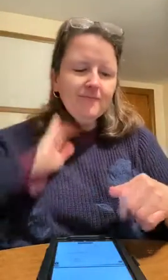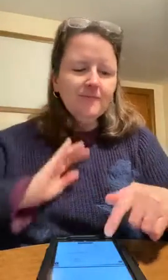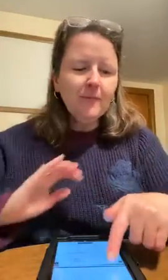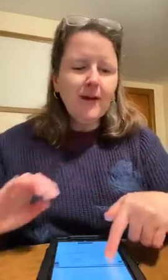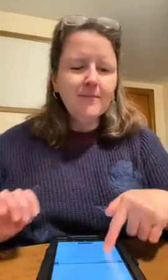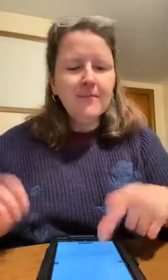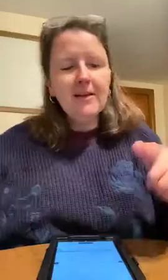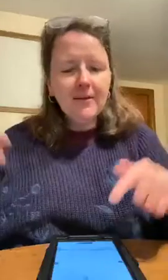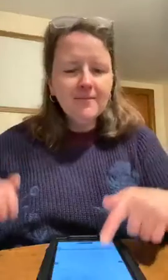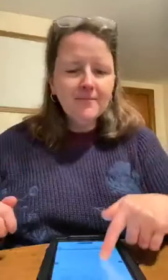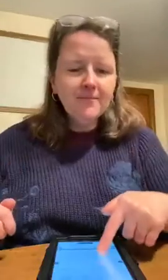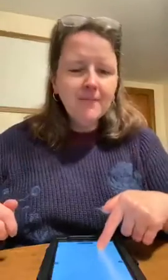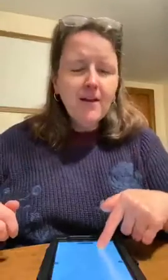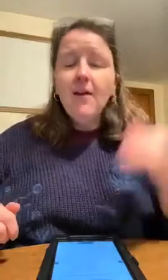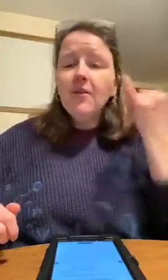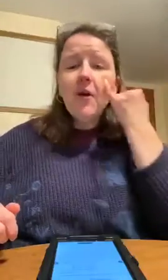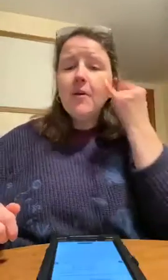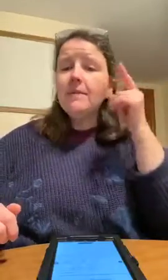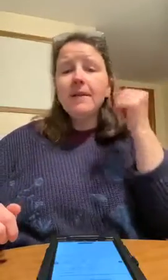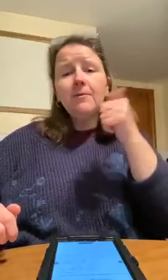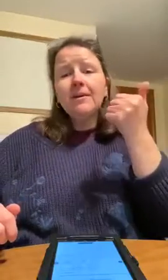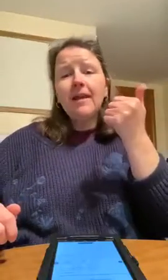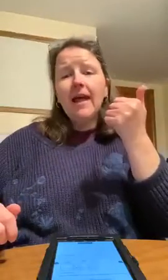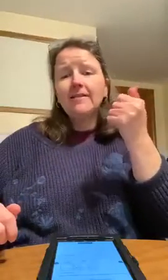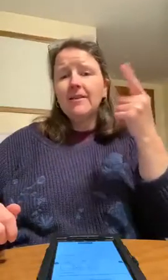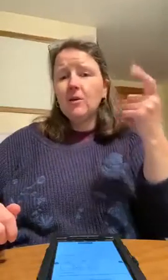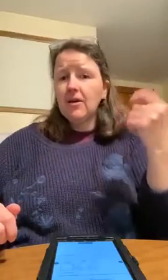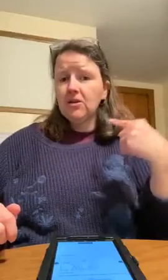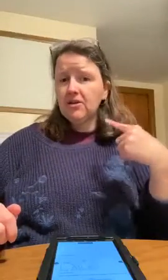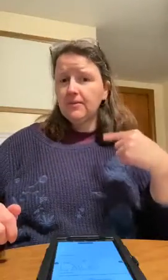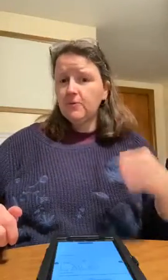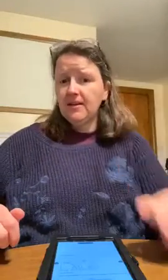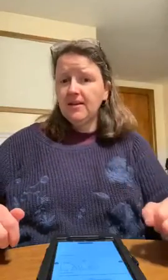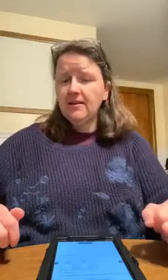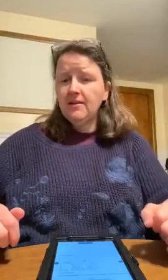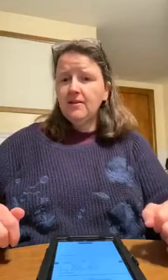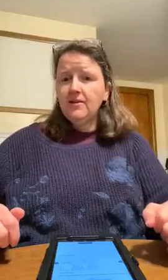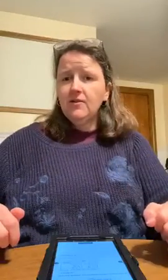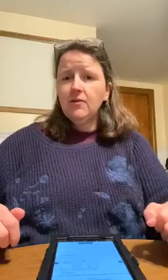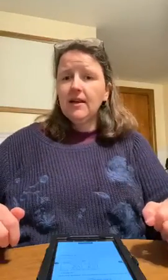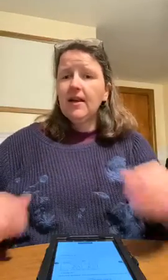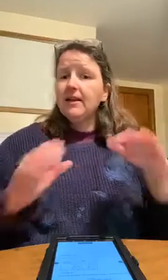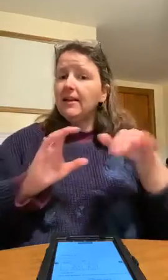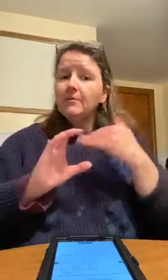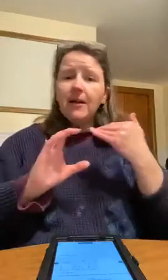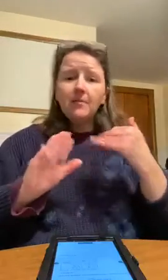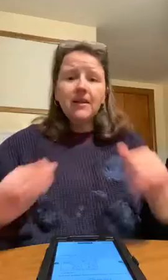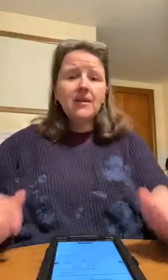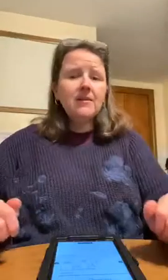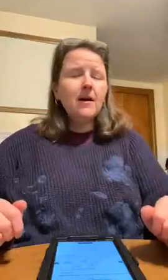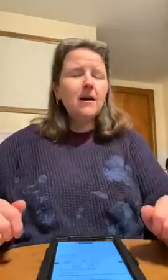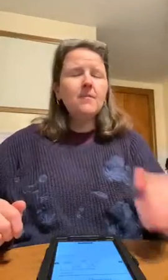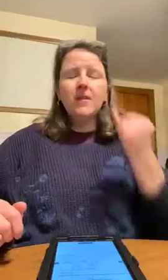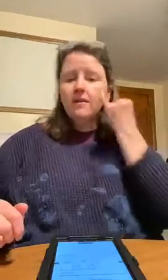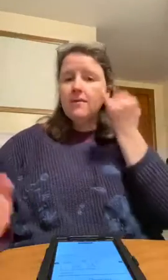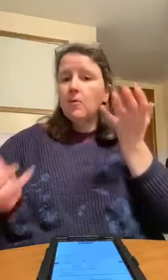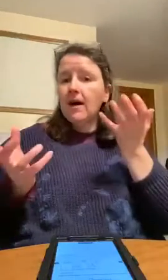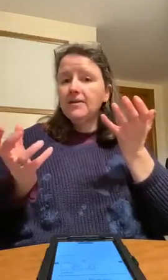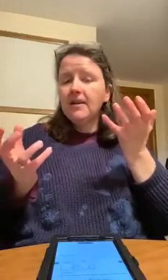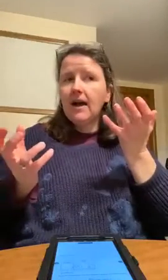Okay. Anyway. So if anyone has any questions for me, you can email me. If you want, I